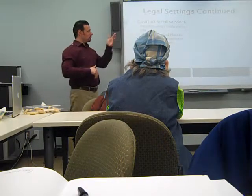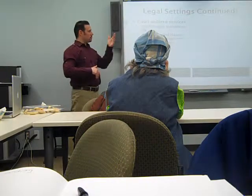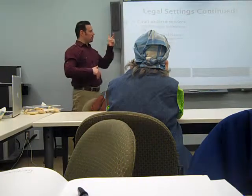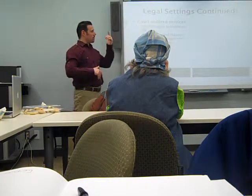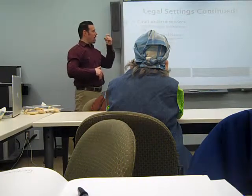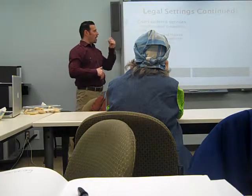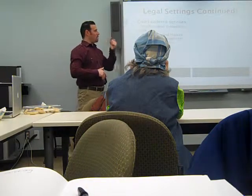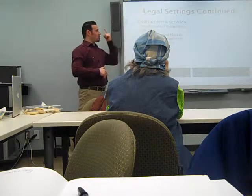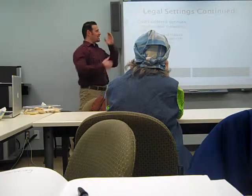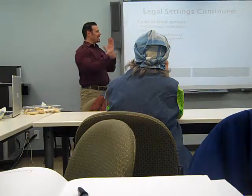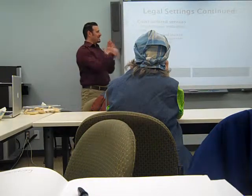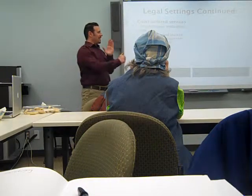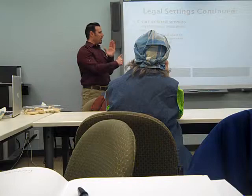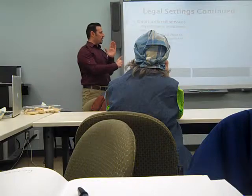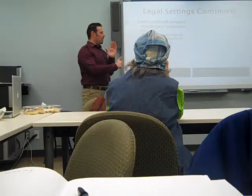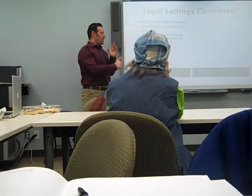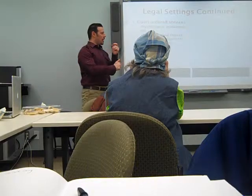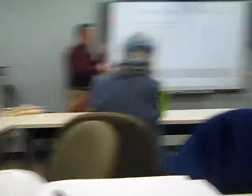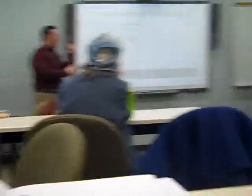It's a court system process.